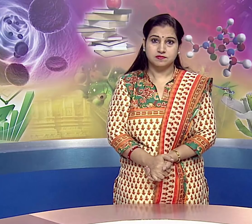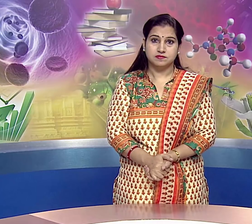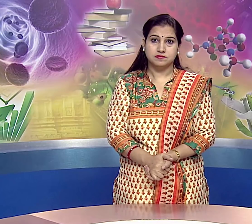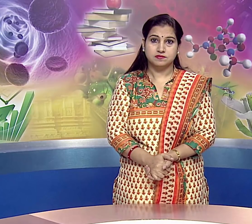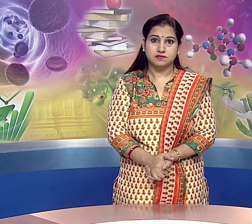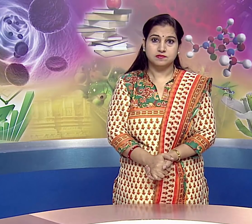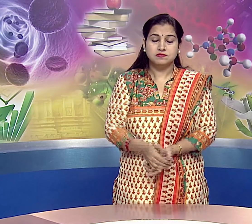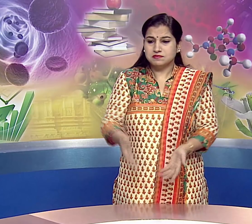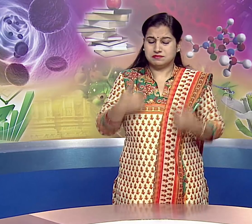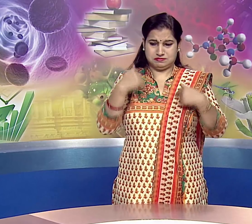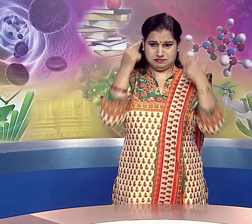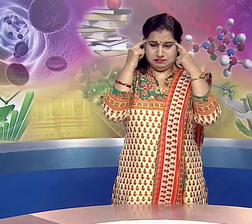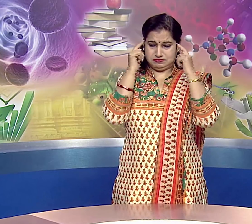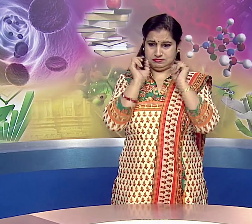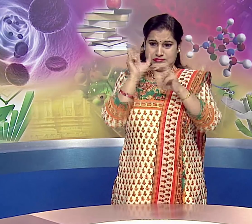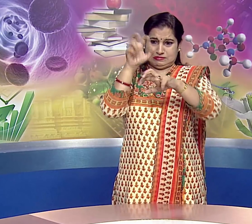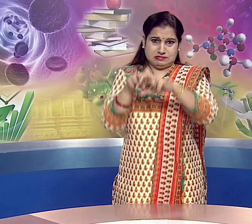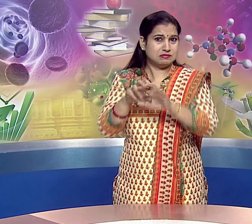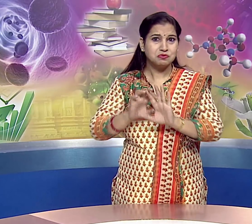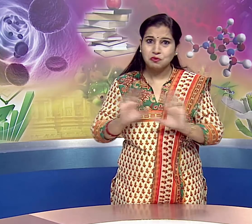when he had no interest